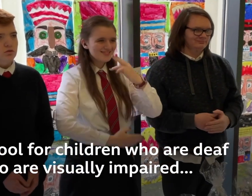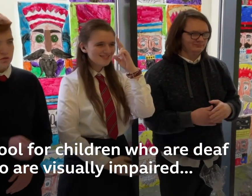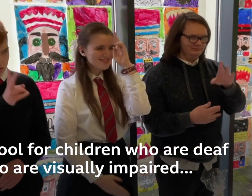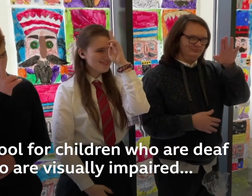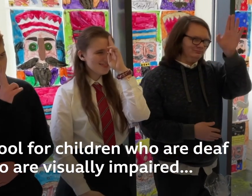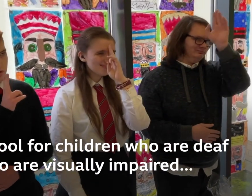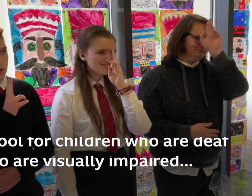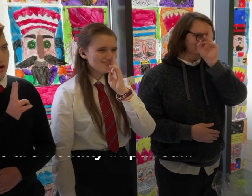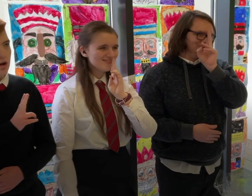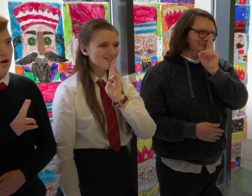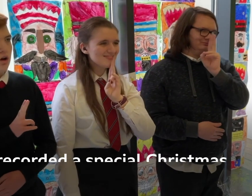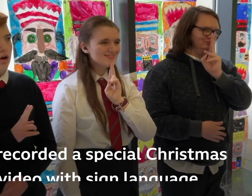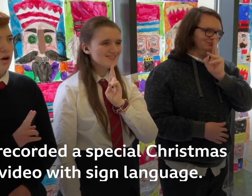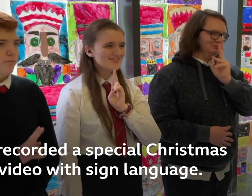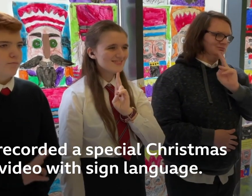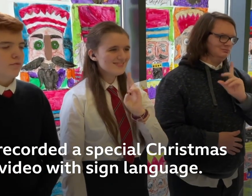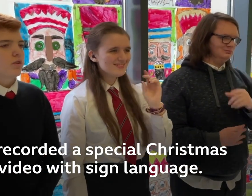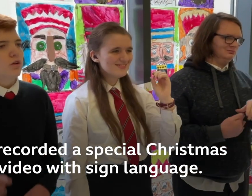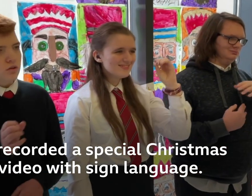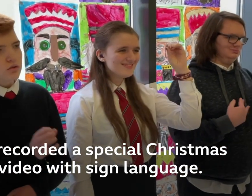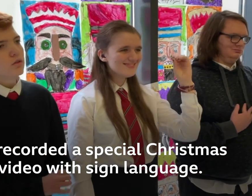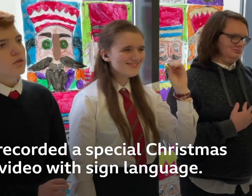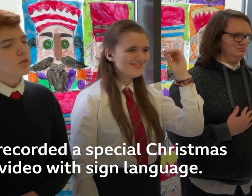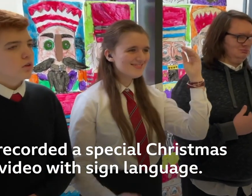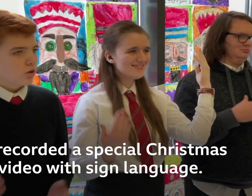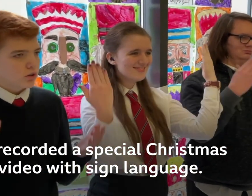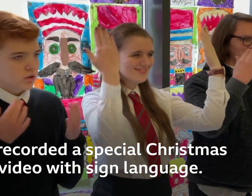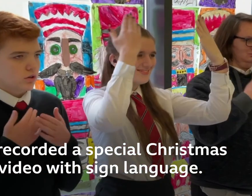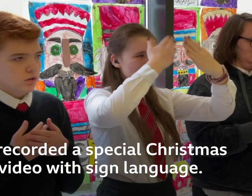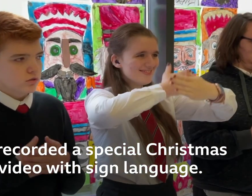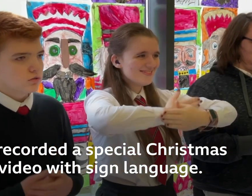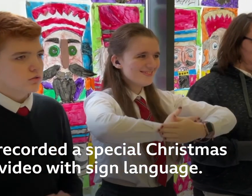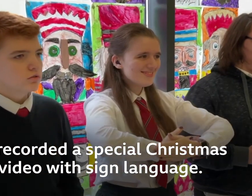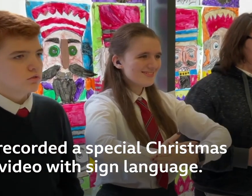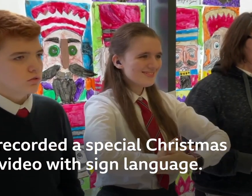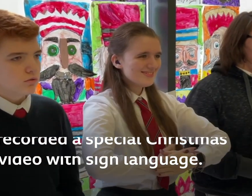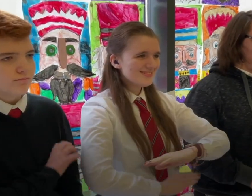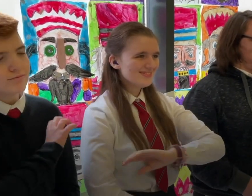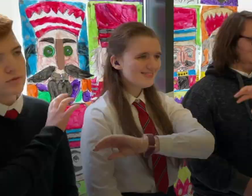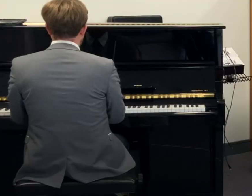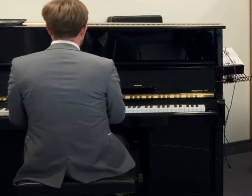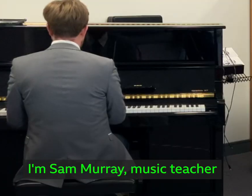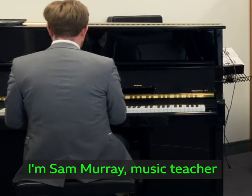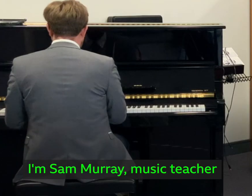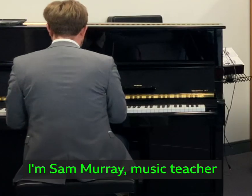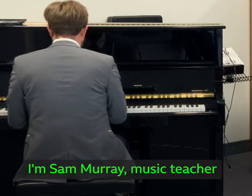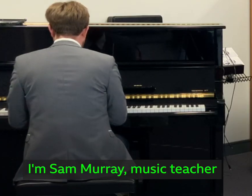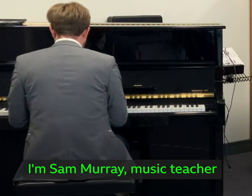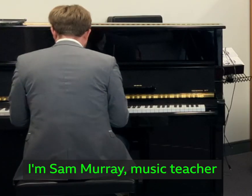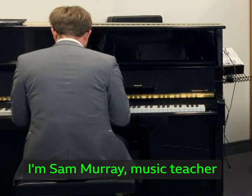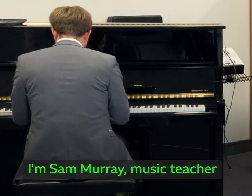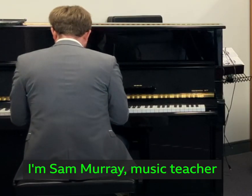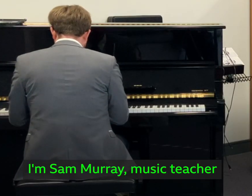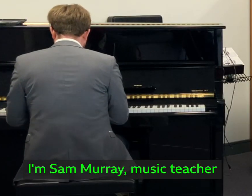or who are visually impaired have recorded a special Christmas carol video with sign language. I'm